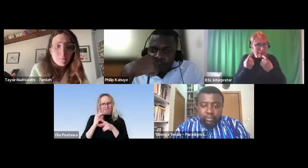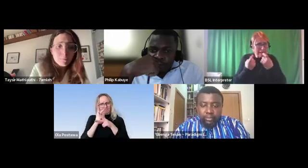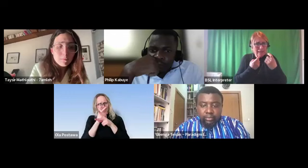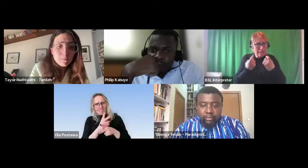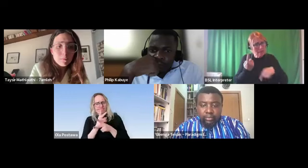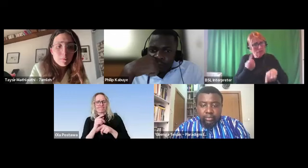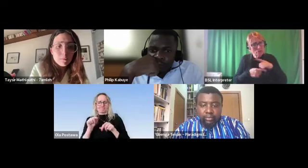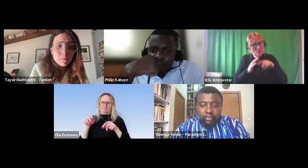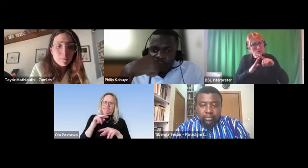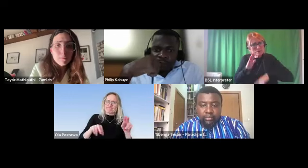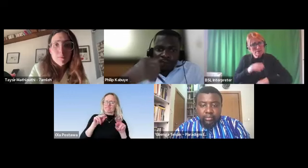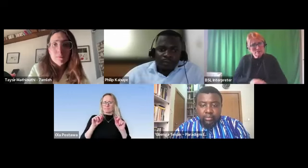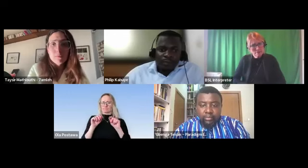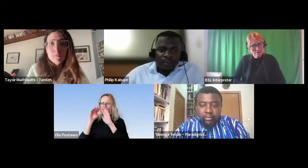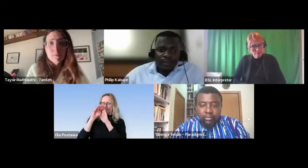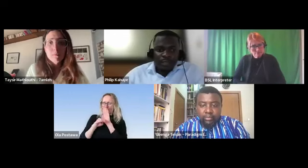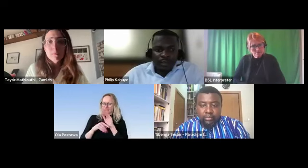policies?